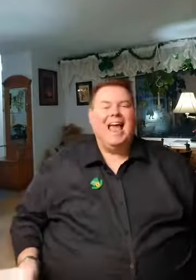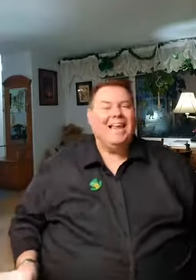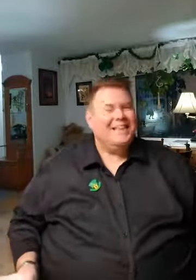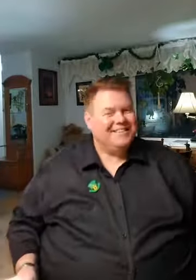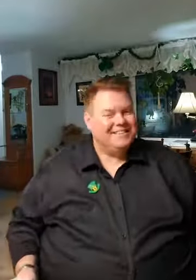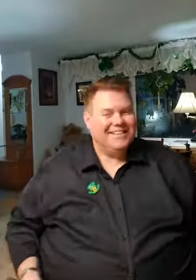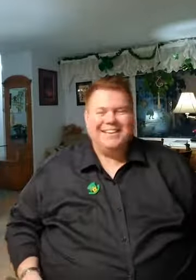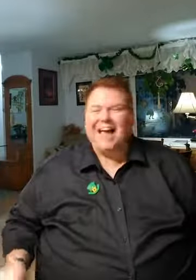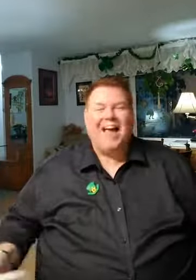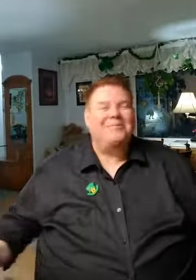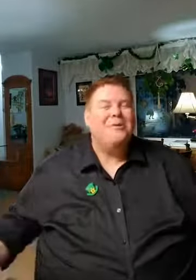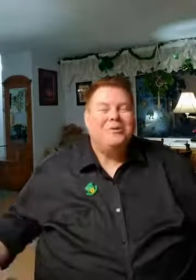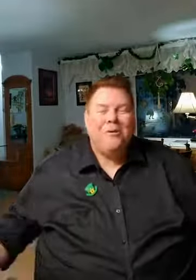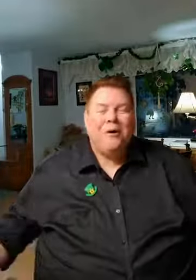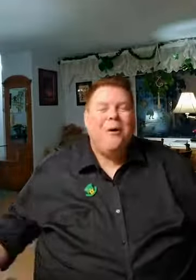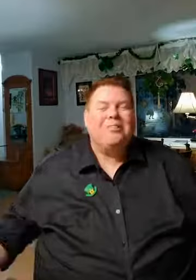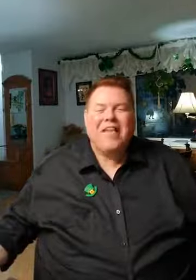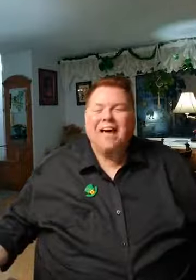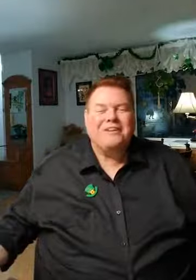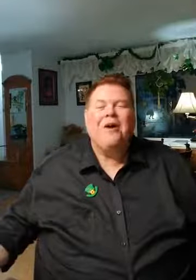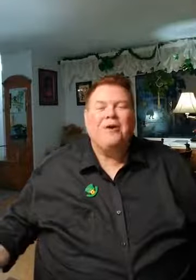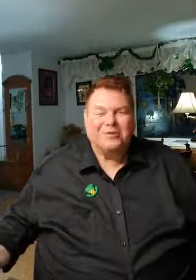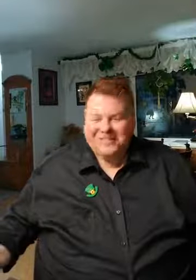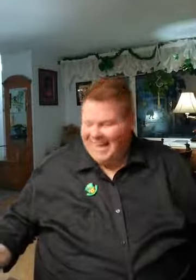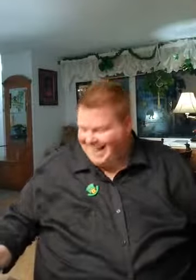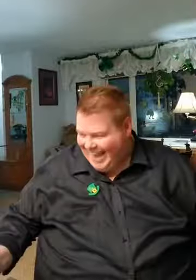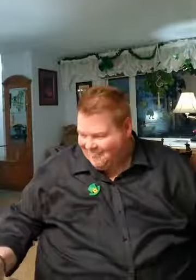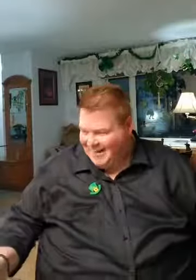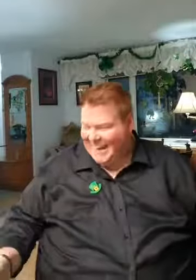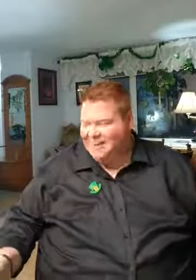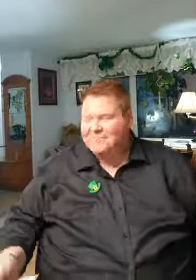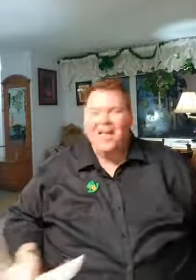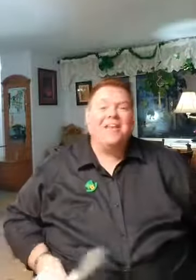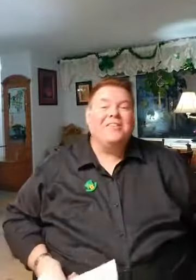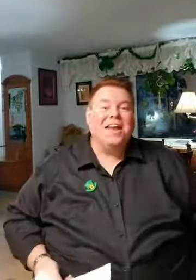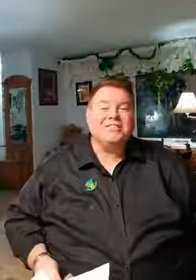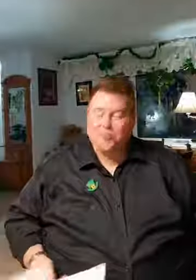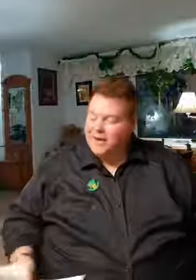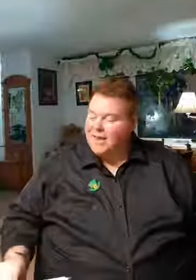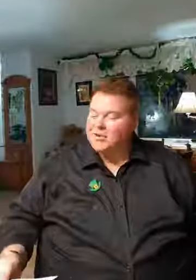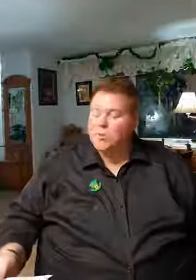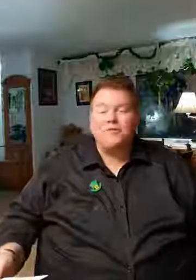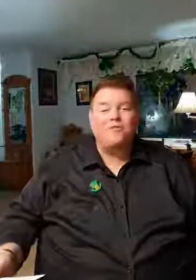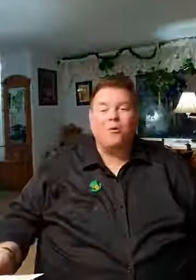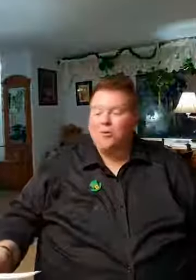And I know you are all laughing heartily at that right now. The next one is only four words.